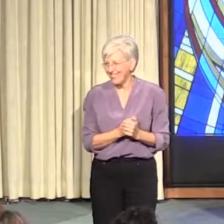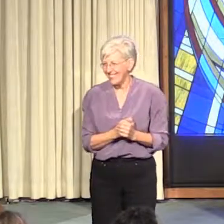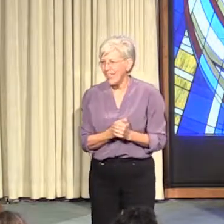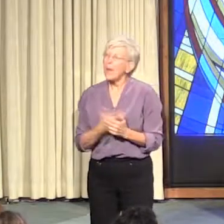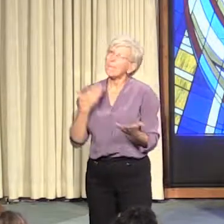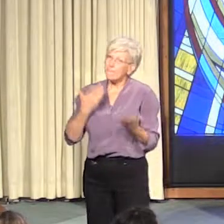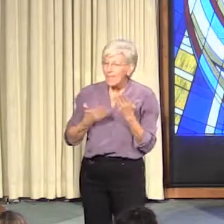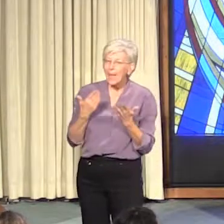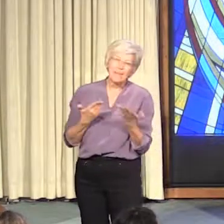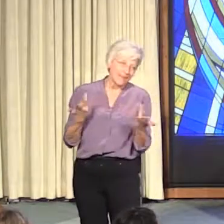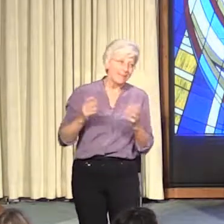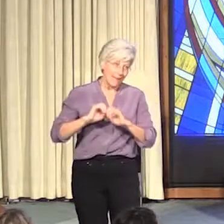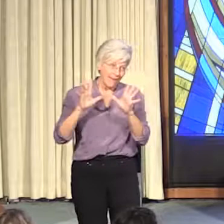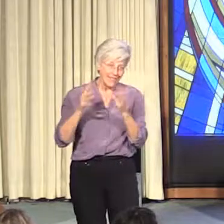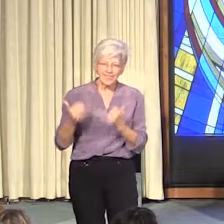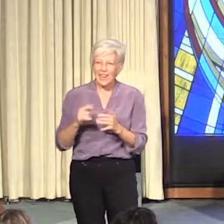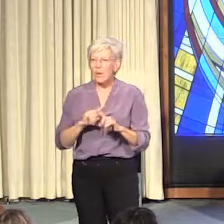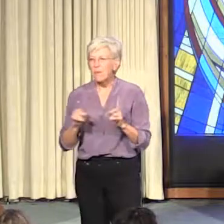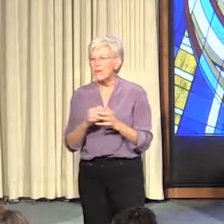Maybe obvious by now.